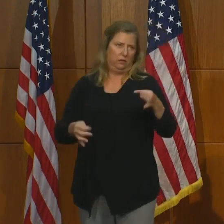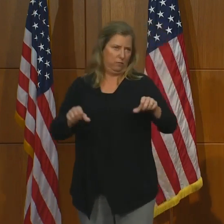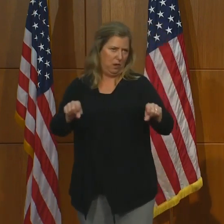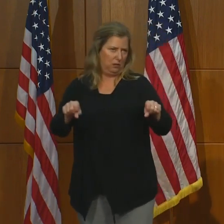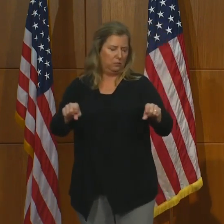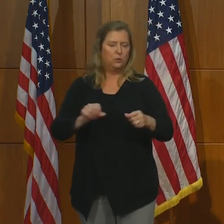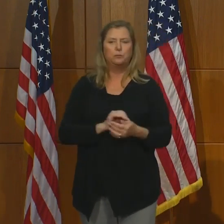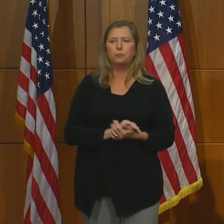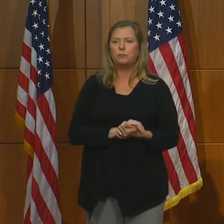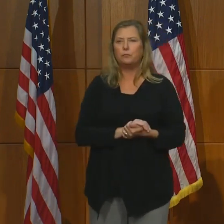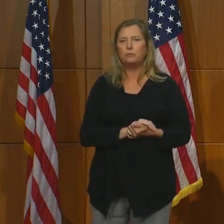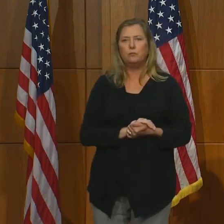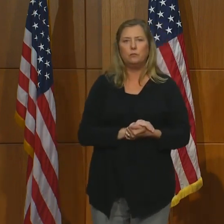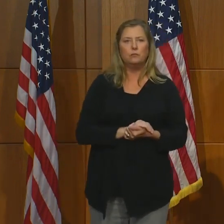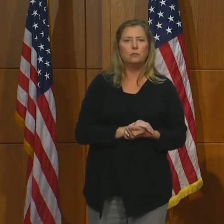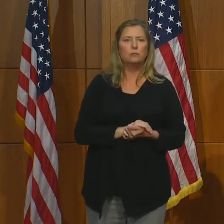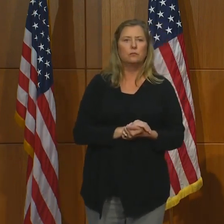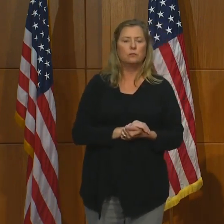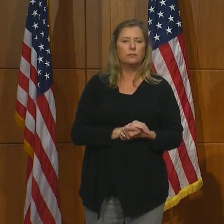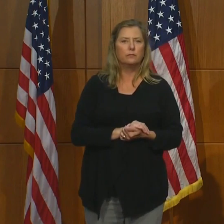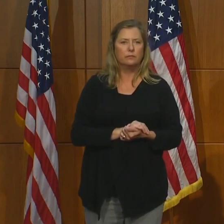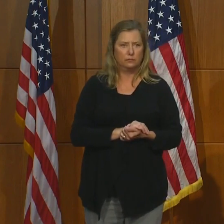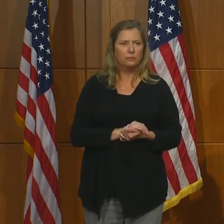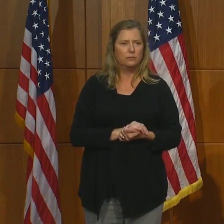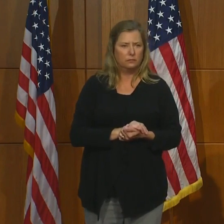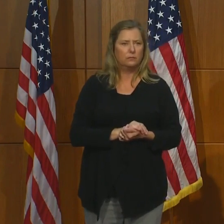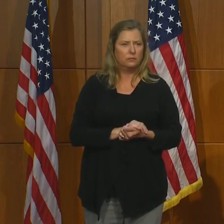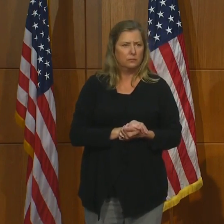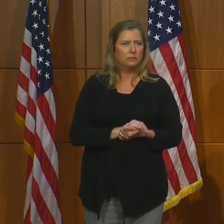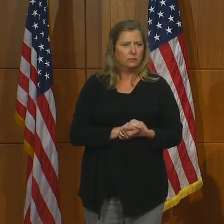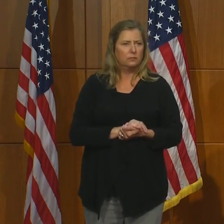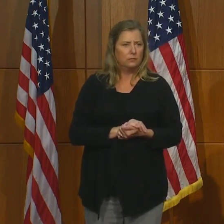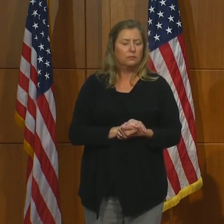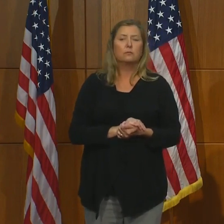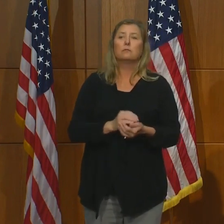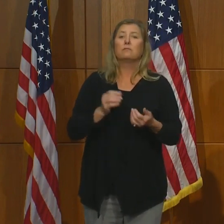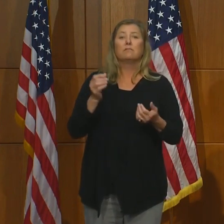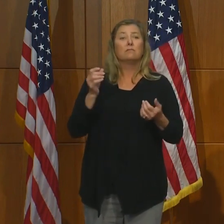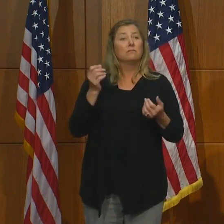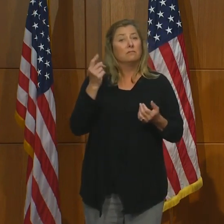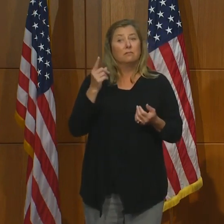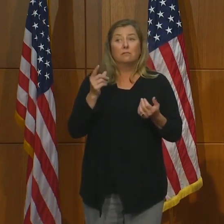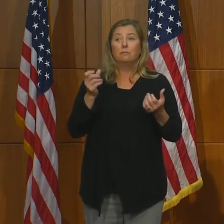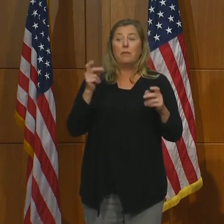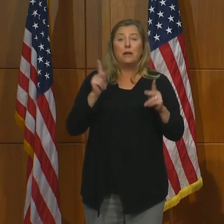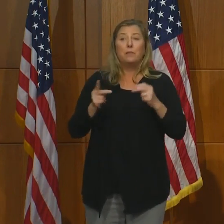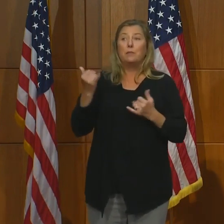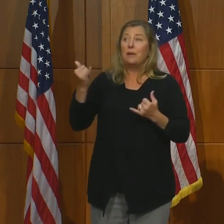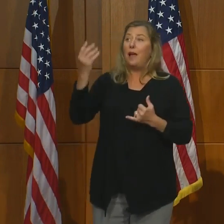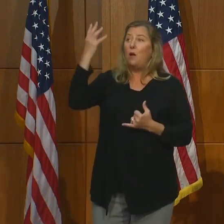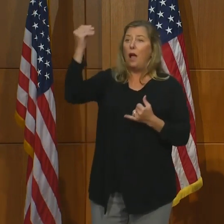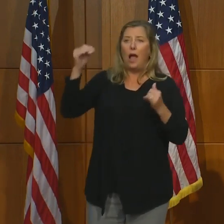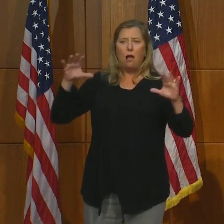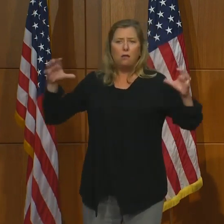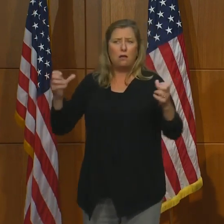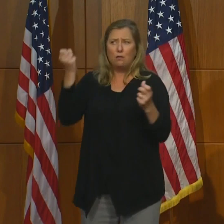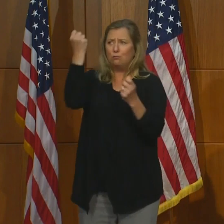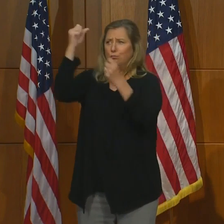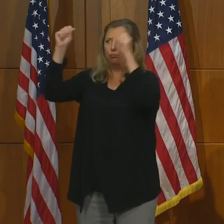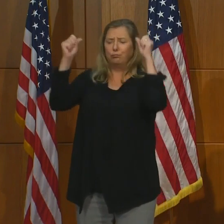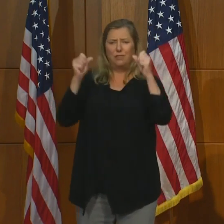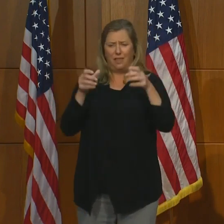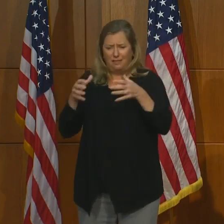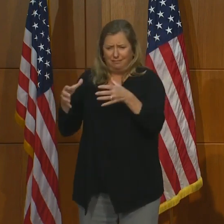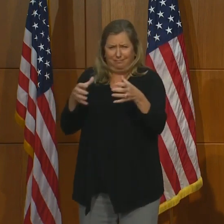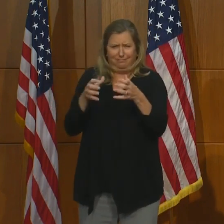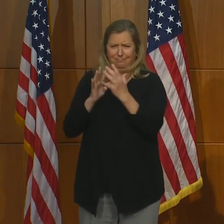possible. In addition, we have thousands of people out at protests where they are close to other